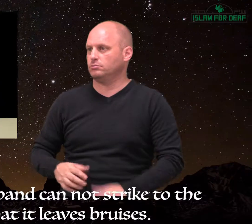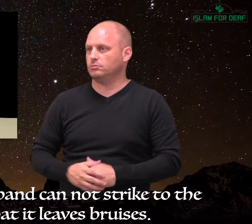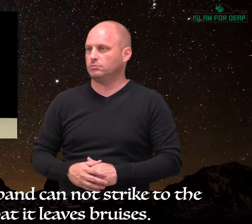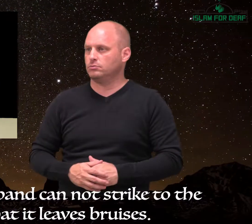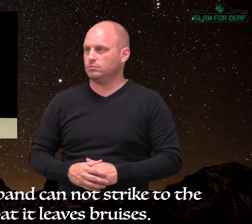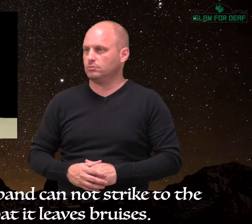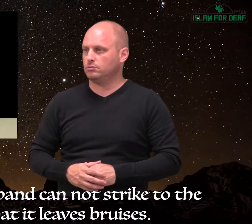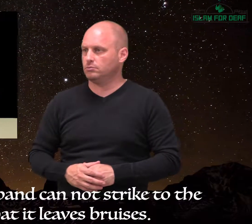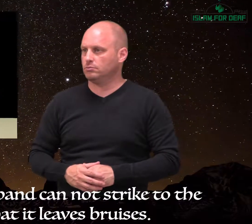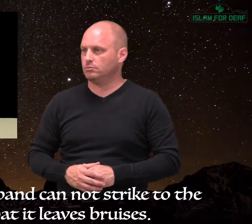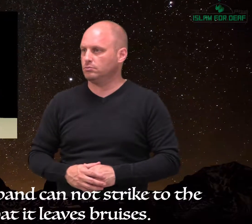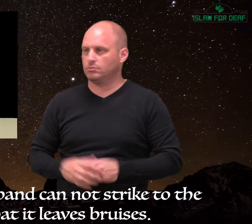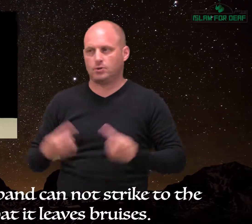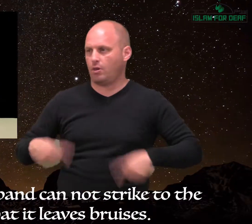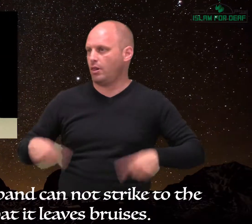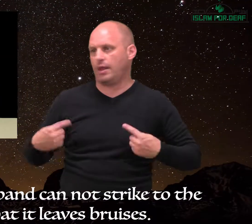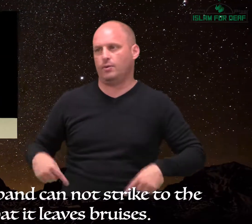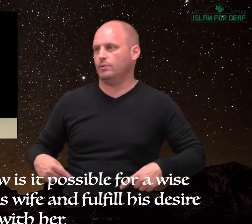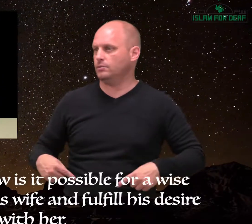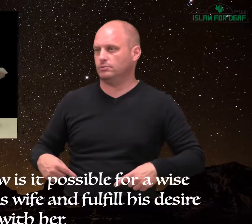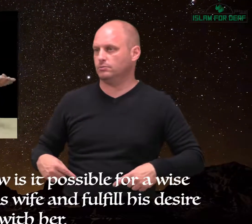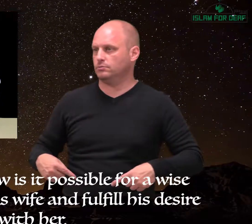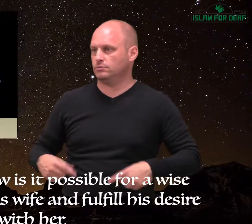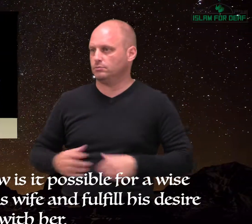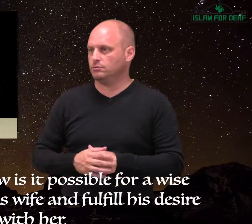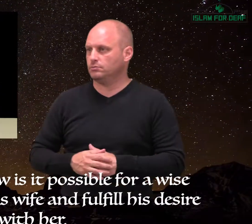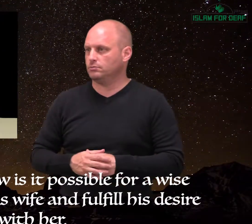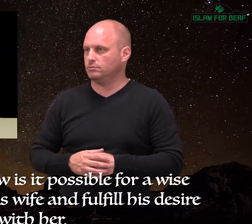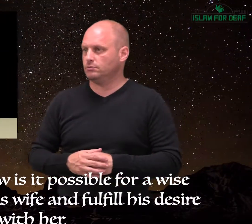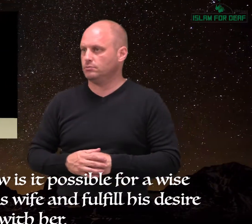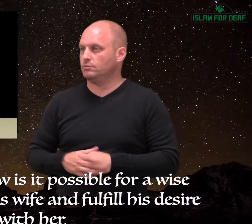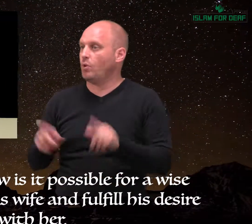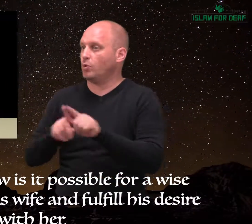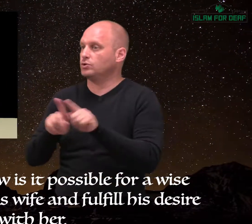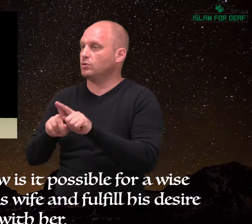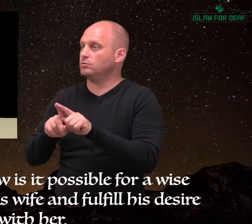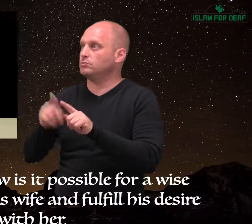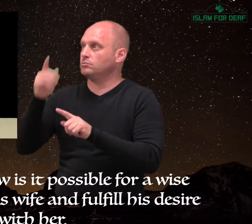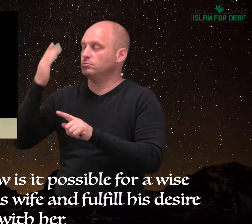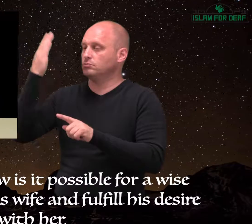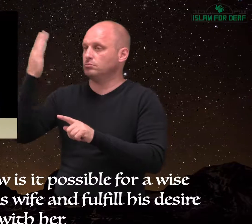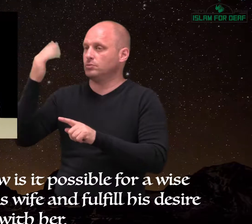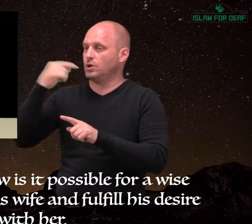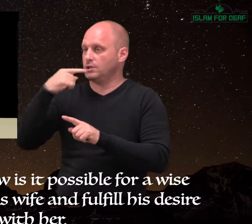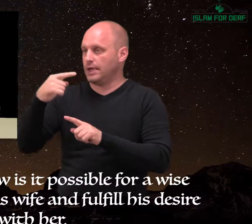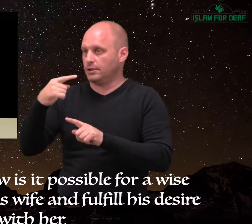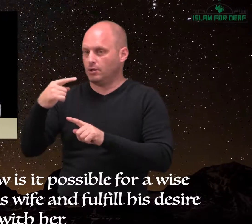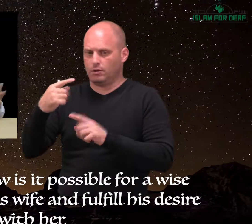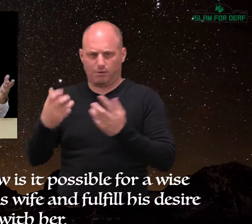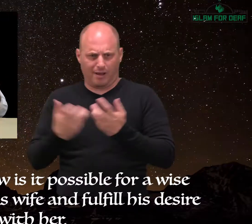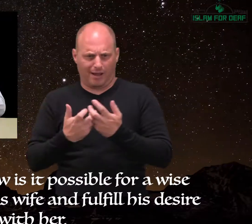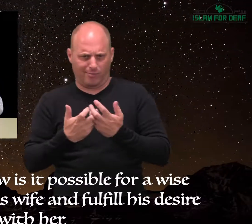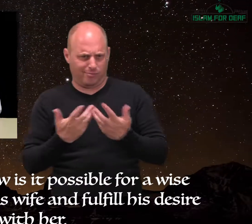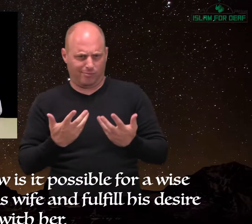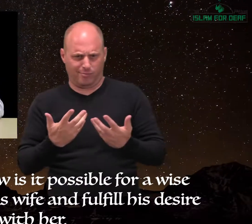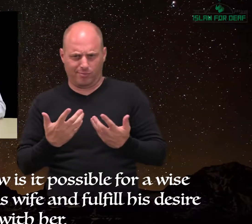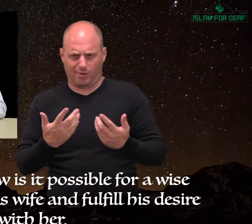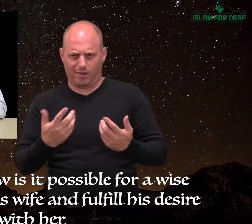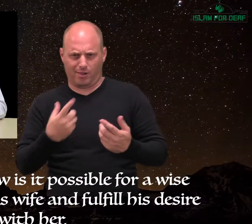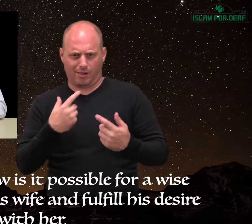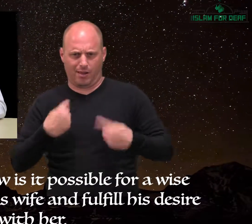level. It's not permissible. In fact, he also said, you know, he said, how is it possible